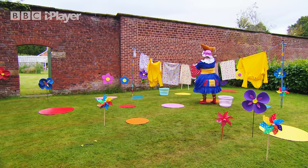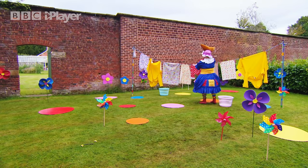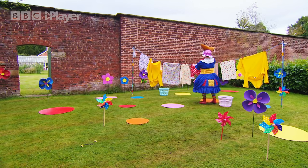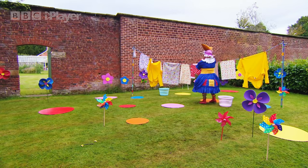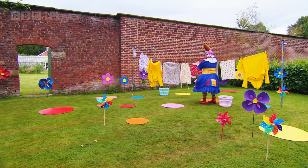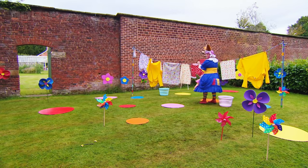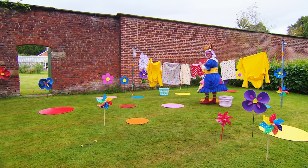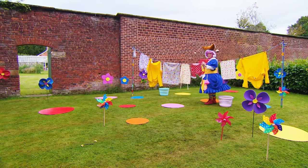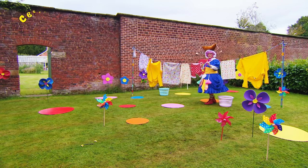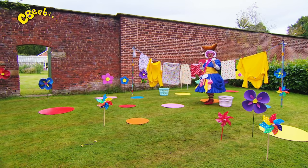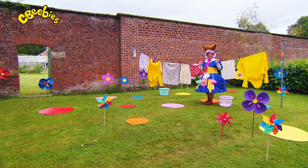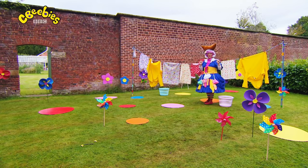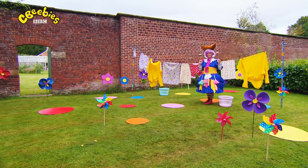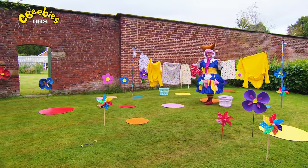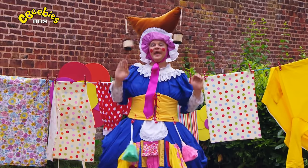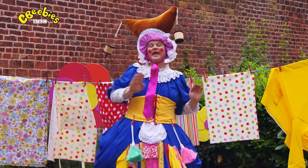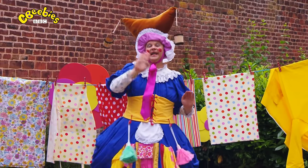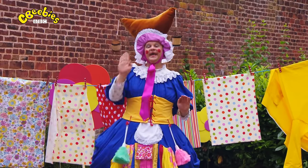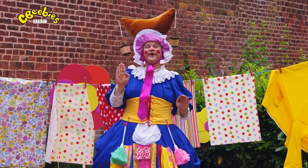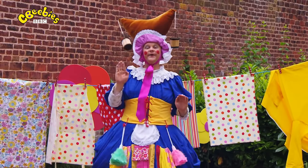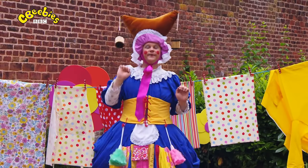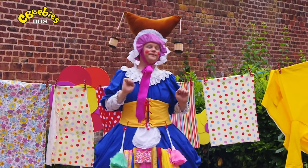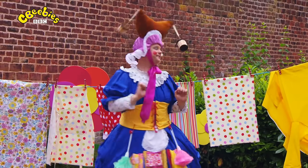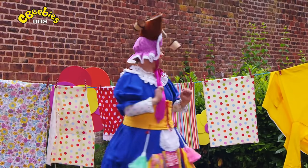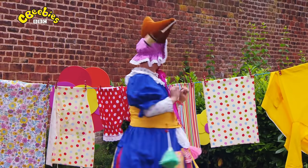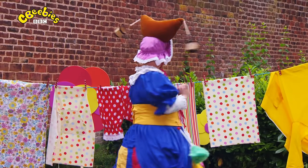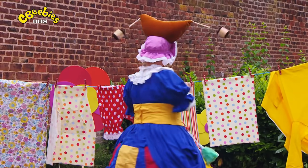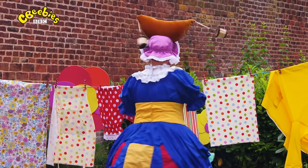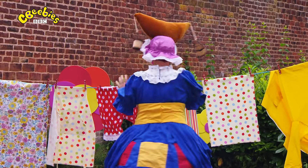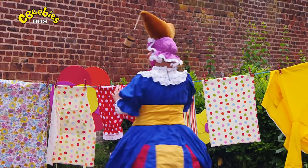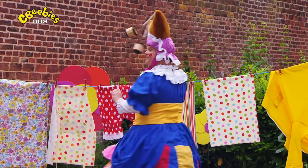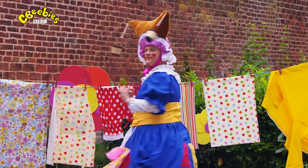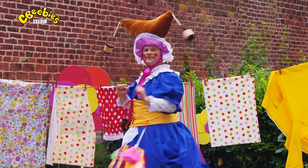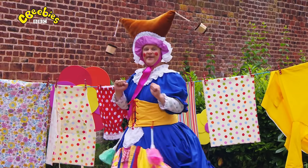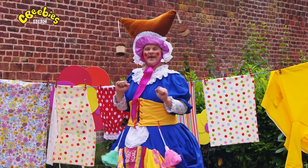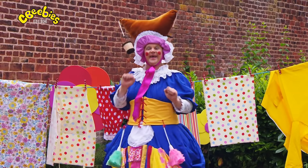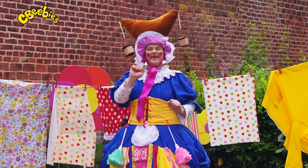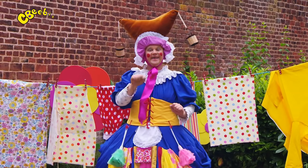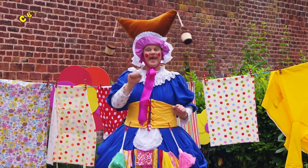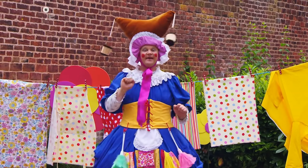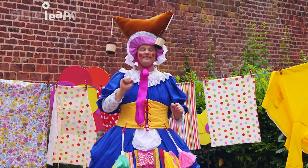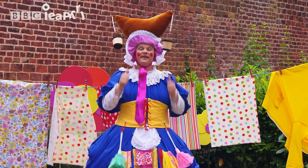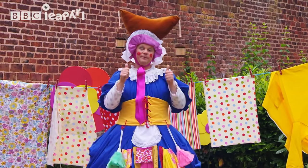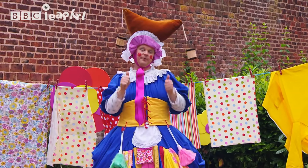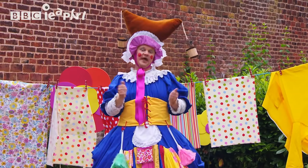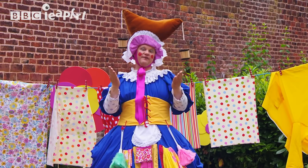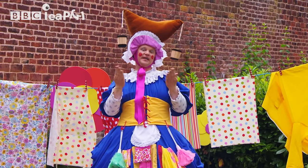Hello, Aunt Polly. Oh, hello. What lovely weather. Yes, it's perfect